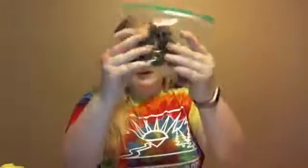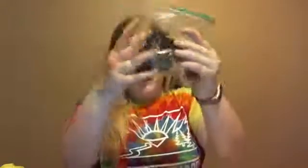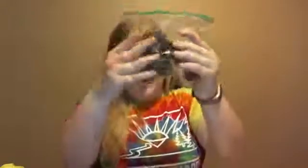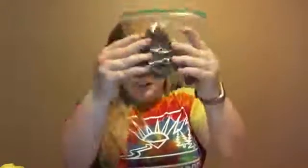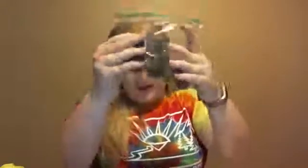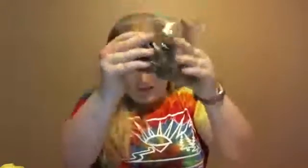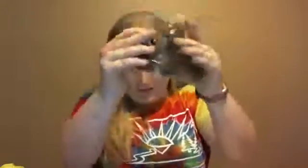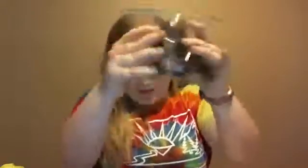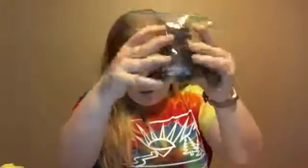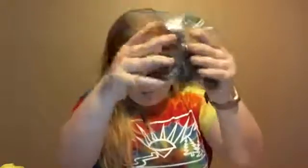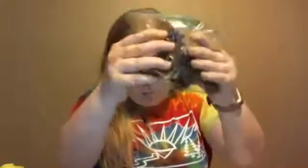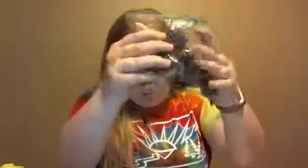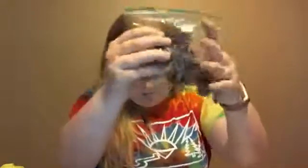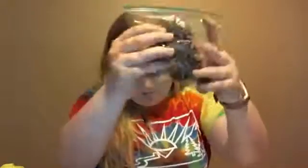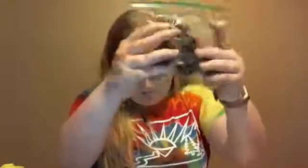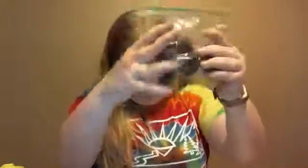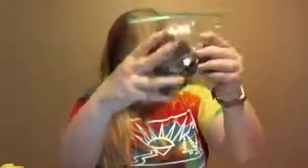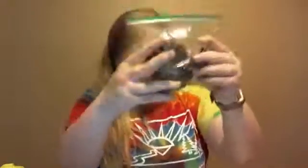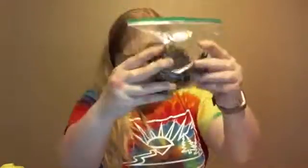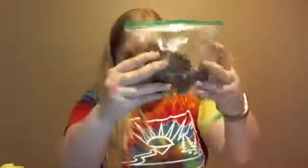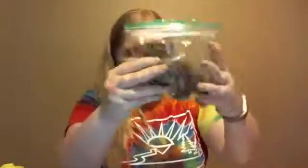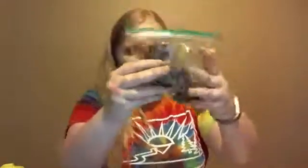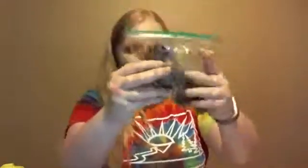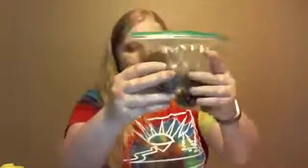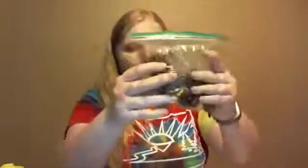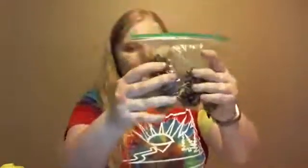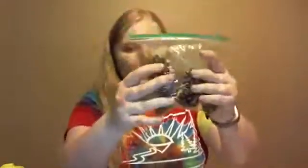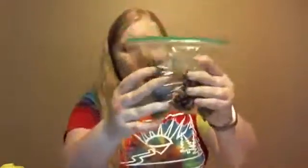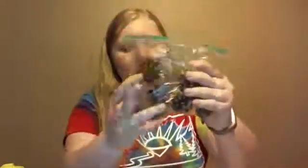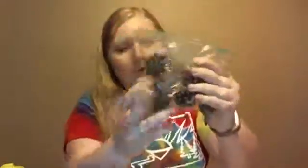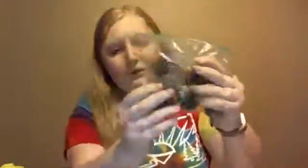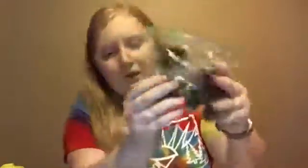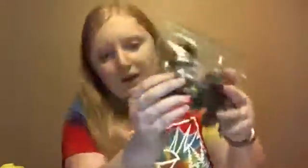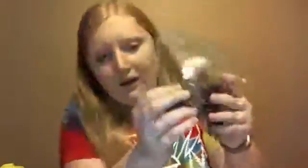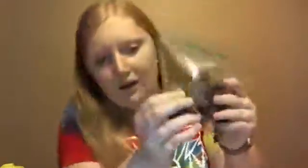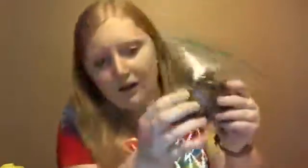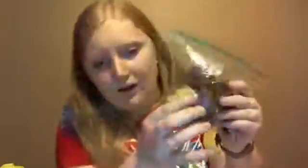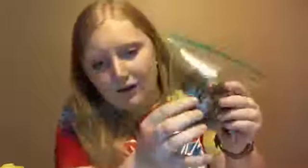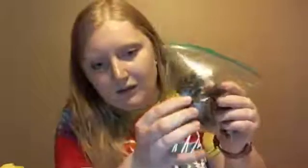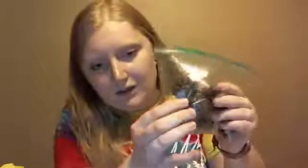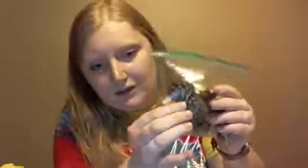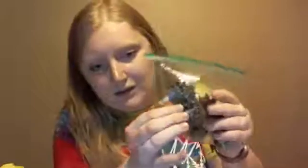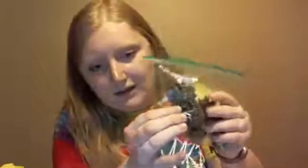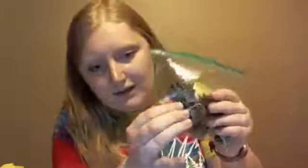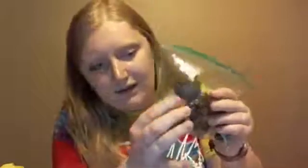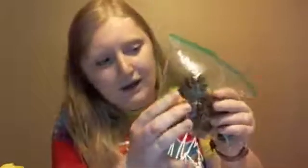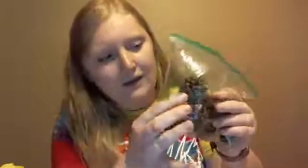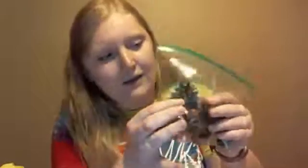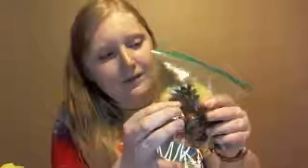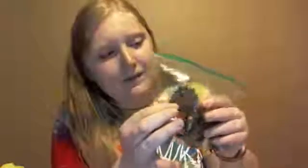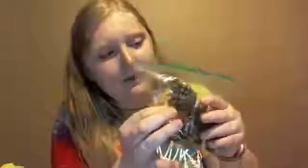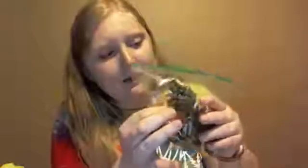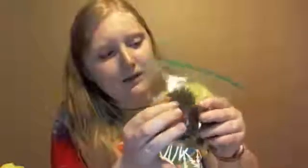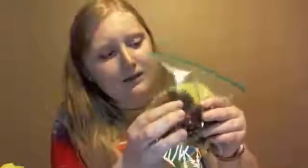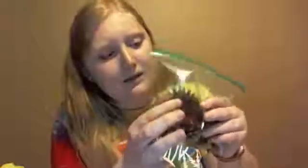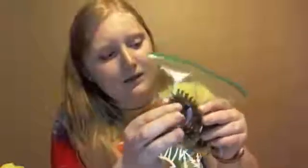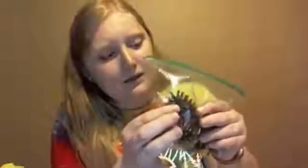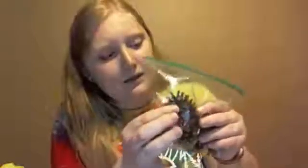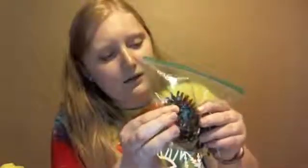in the bag, they also feel a little sharp, but you can feel all the ridges on them still.